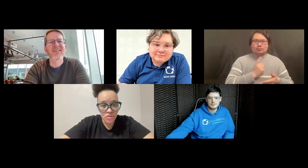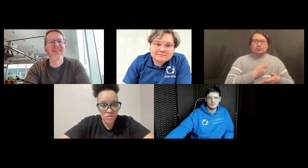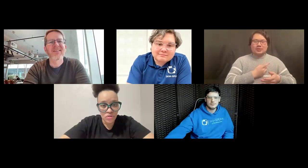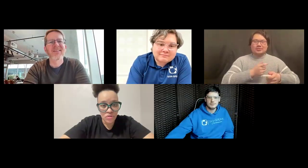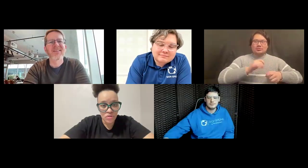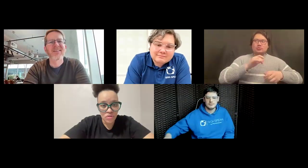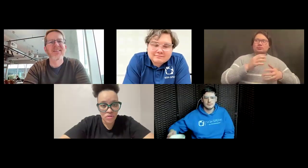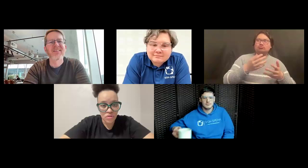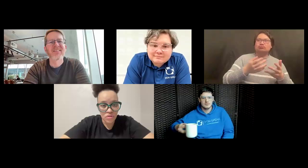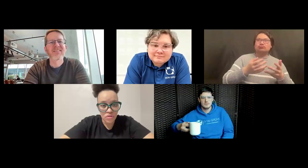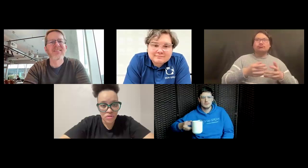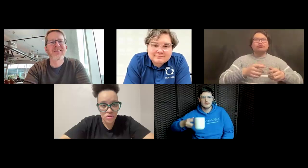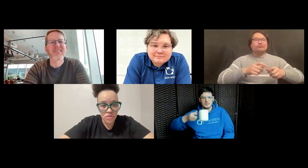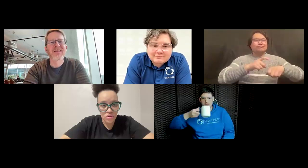it is really helpful